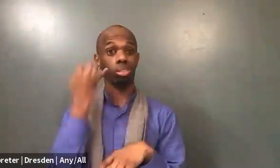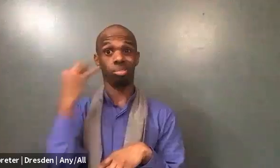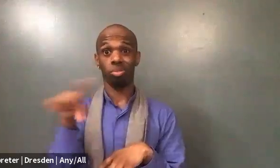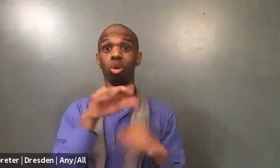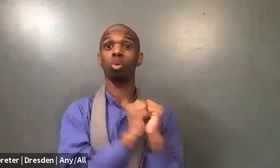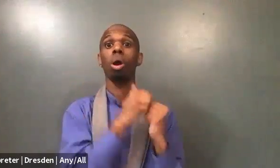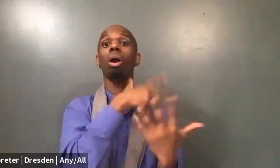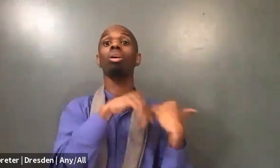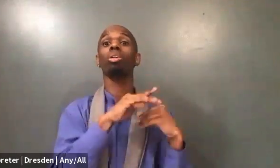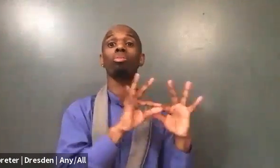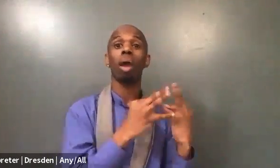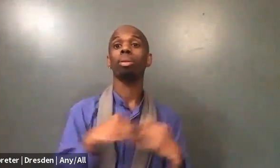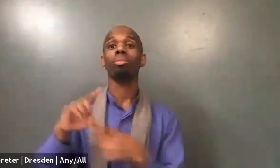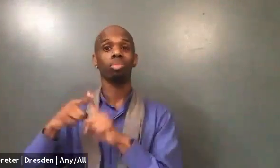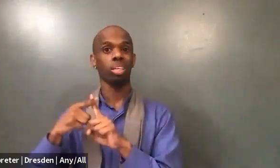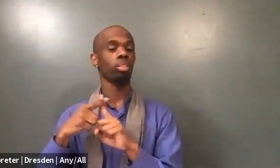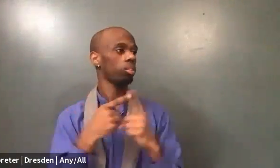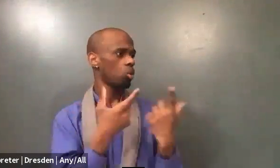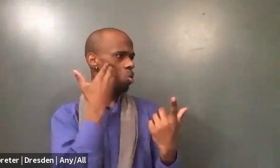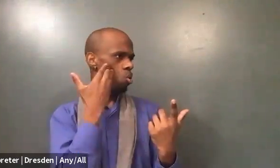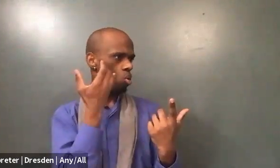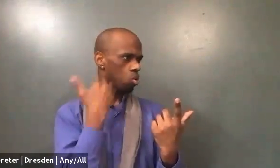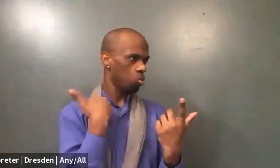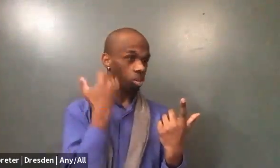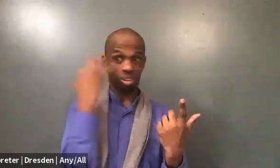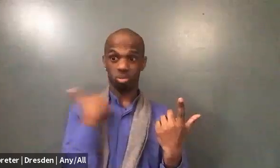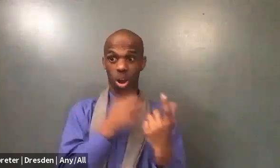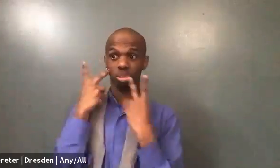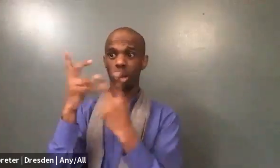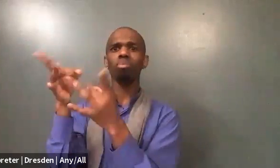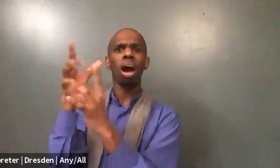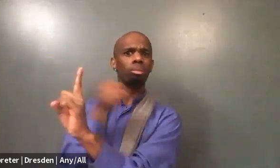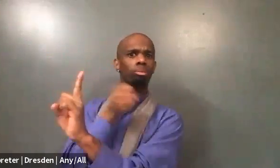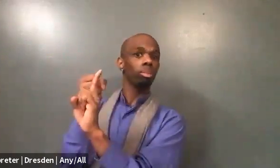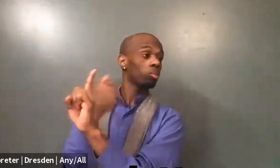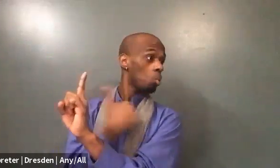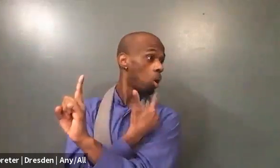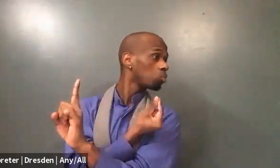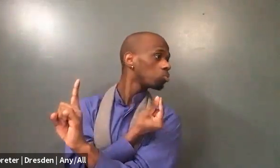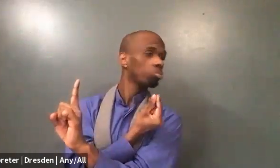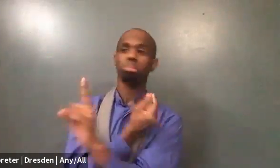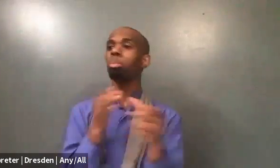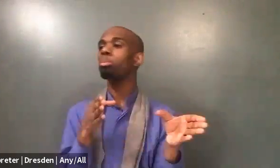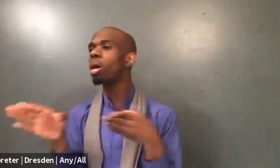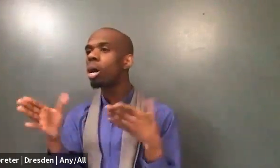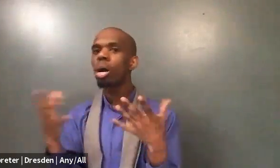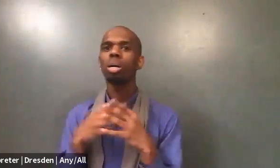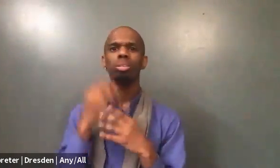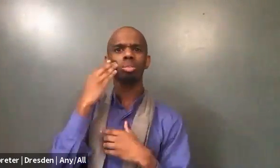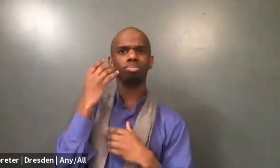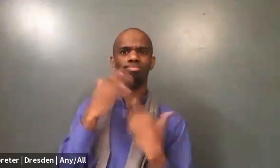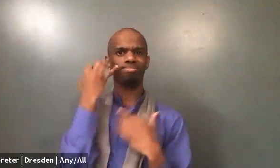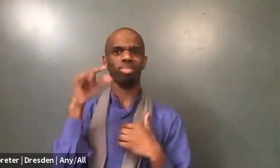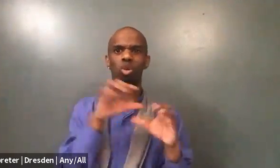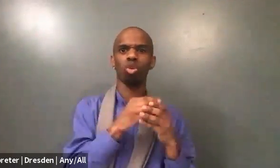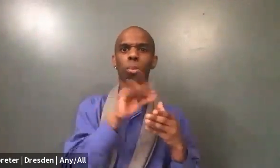sisters, brothers and sisters, as a group of guy friends, like how are we going to interrupt that? Like, whether we're going